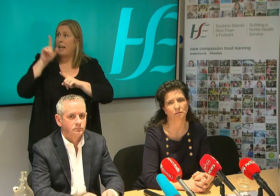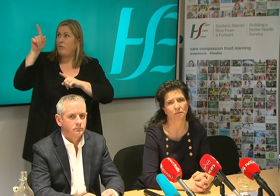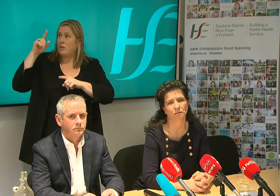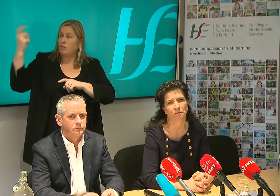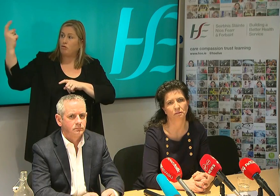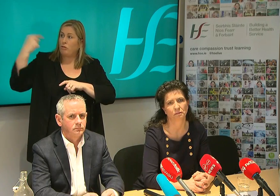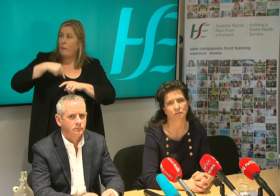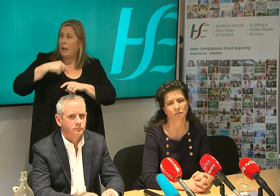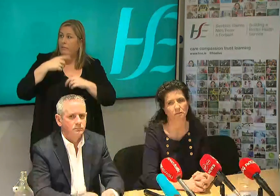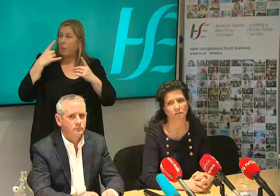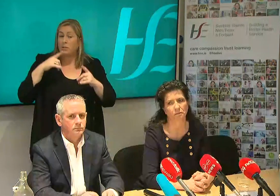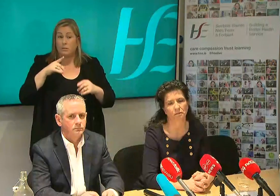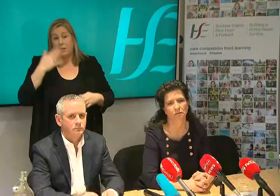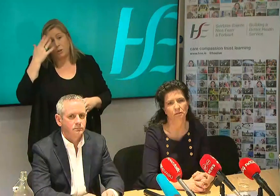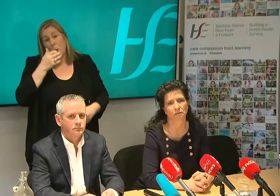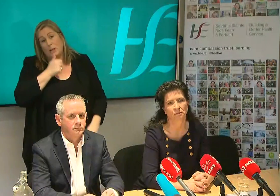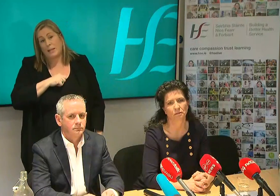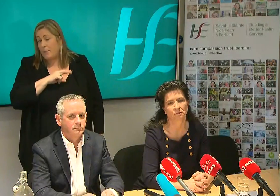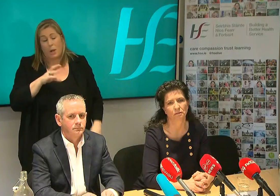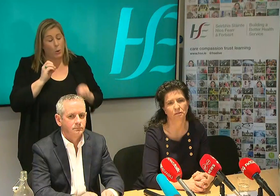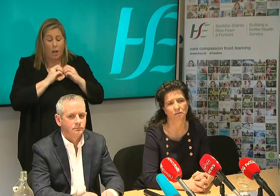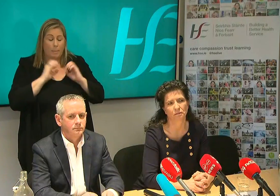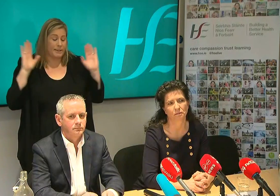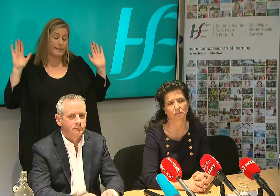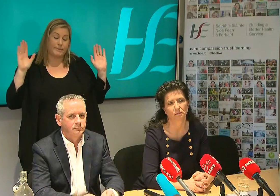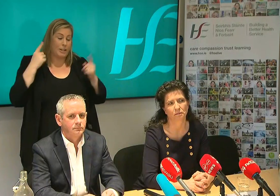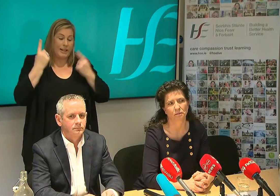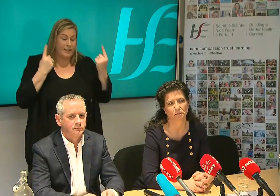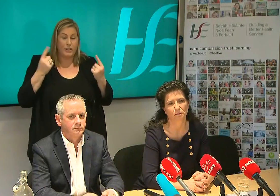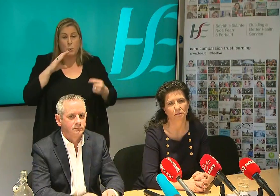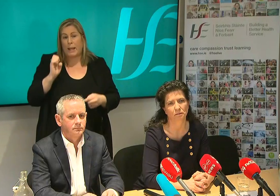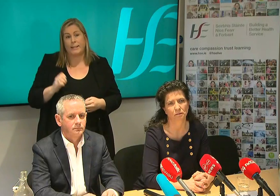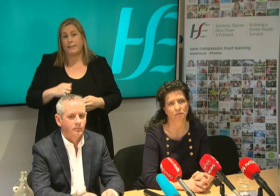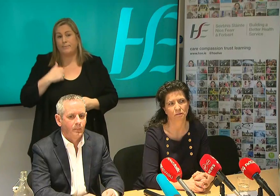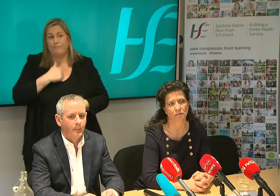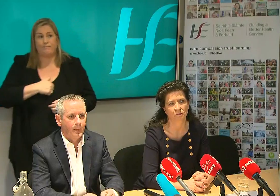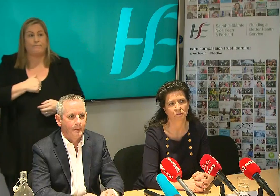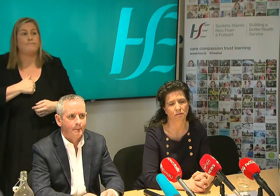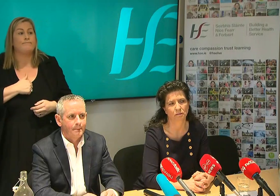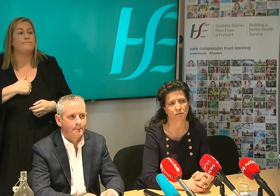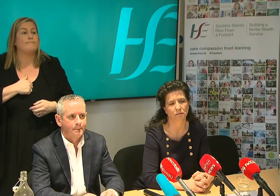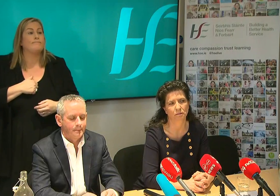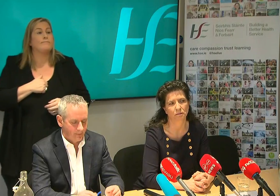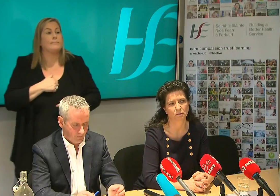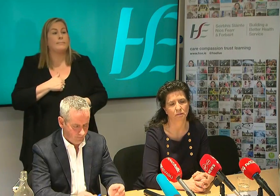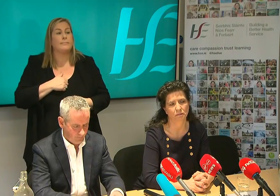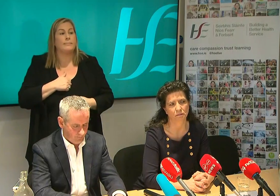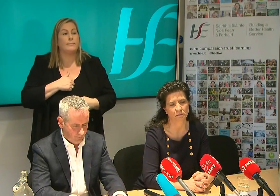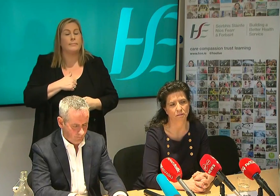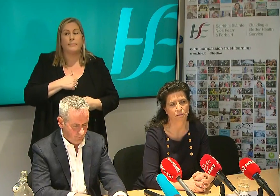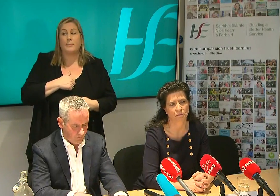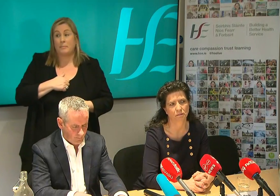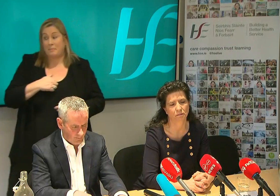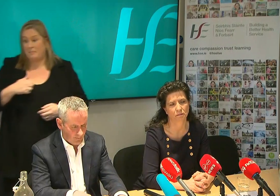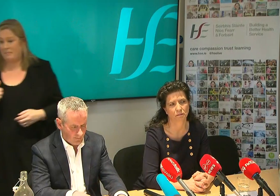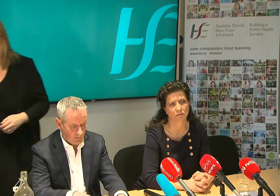is... George, you know the answer to this. We're not going to comment on individuals. Thank you. Paul, you just mentioned, and it was a question George asked